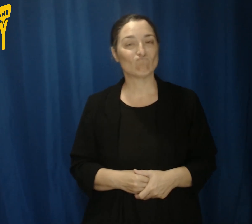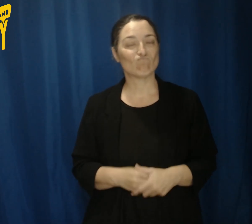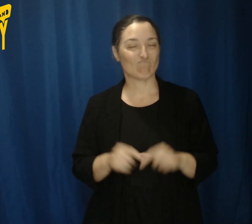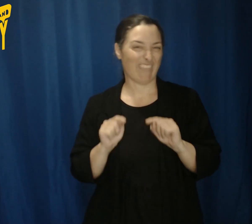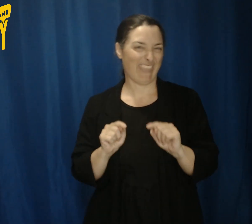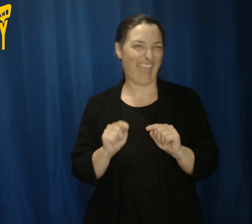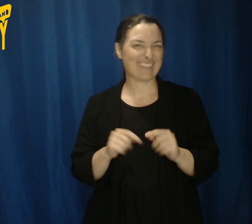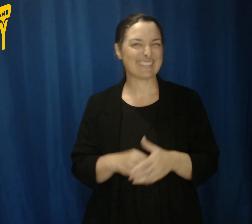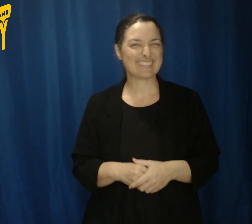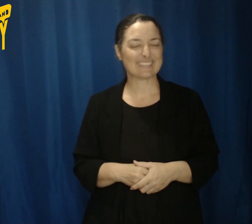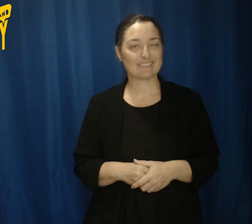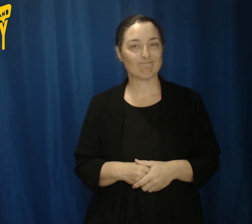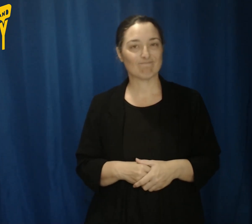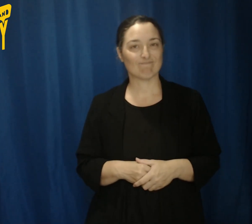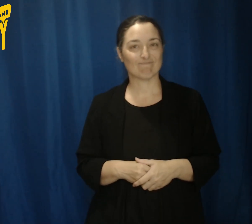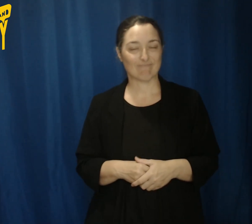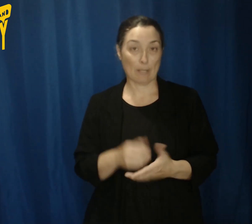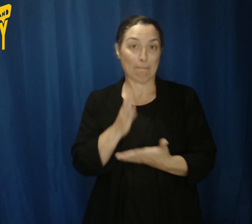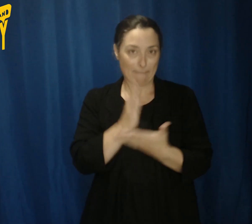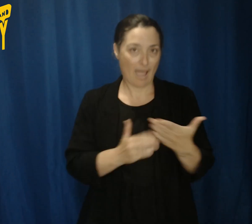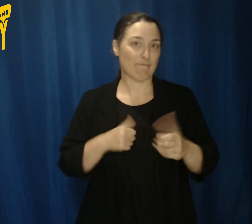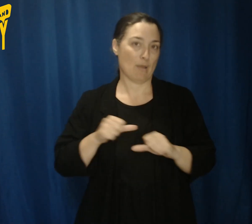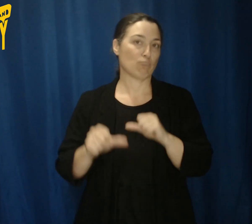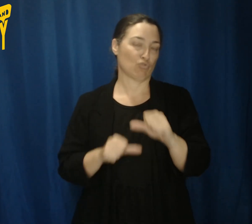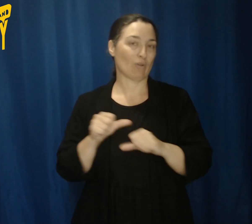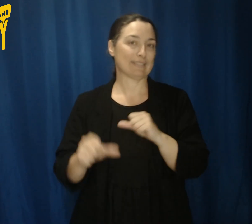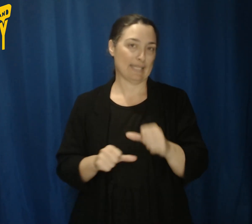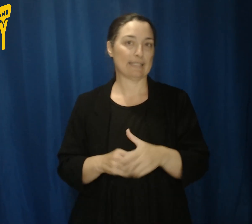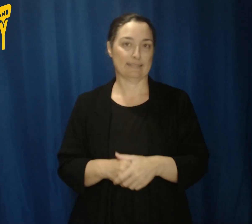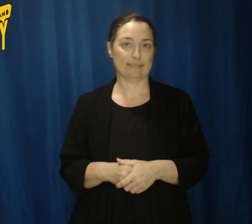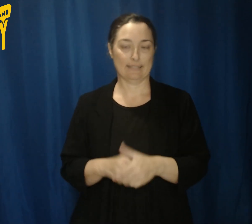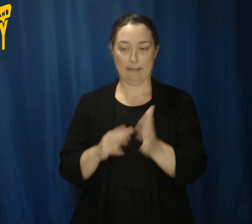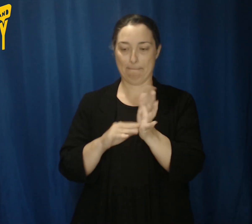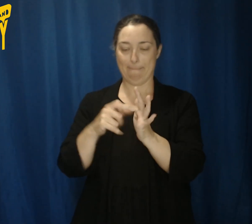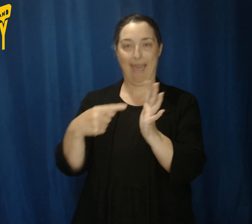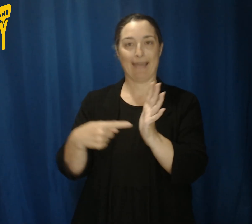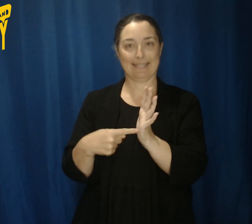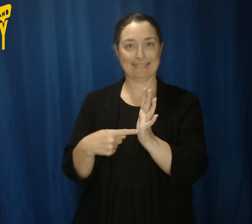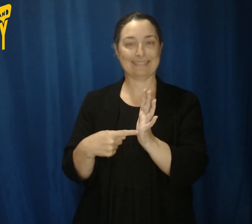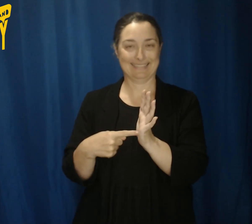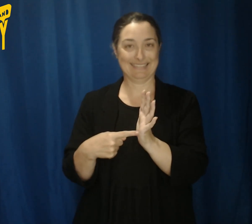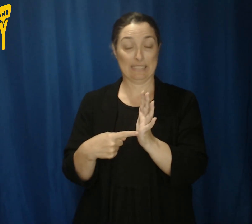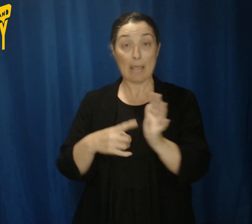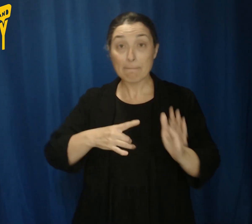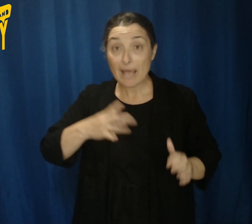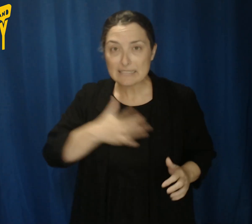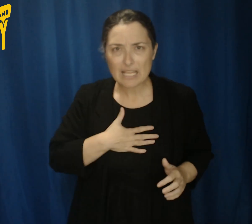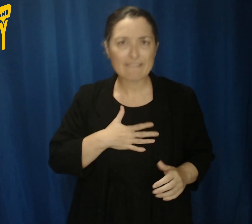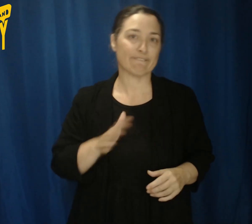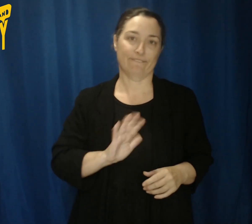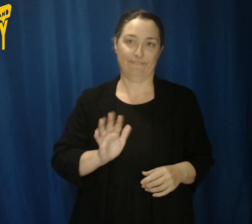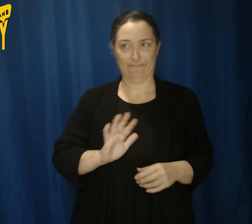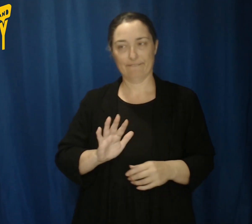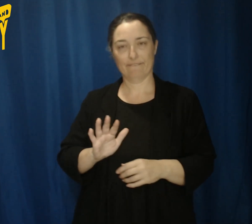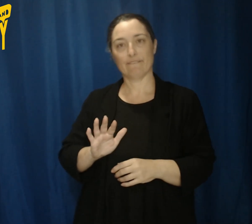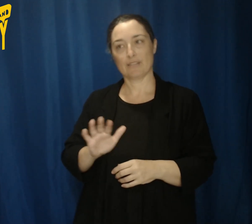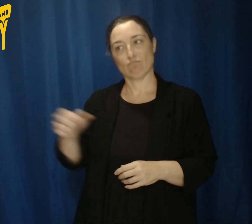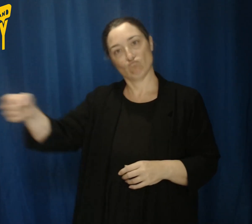And yeah, so that's part of my process. What's the market? Yeah, and I don't do that by myself. Often we'll drag in someone else at that point who's